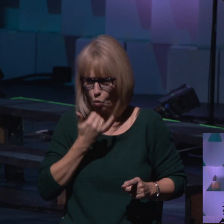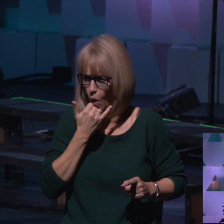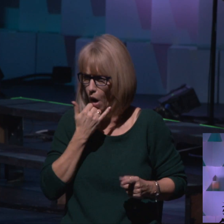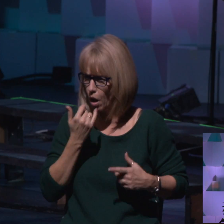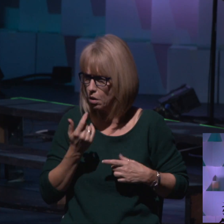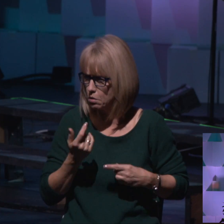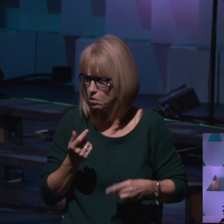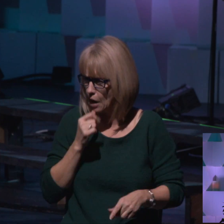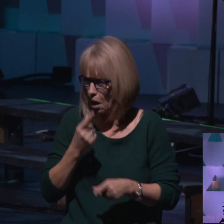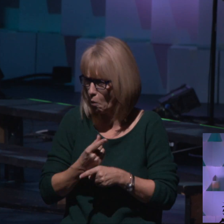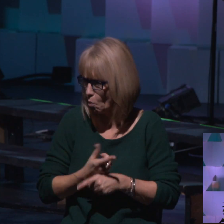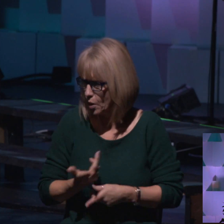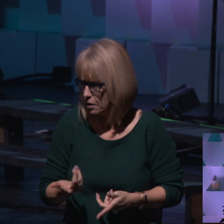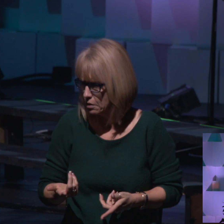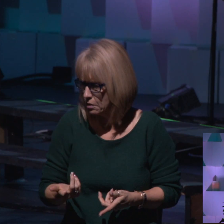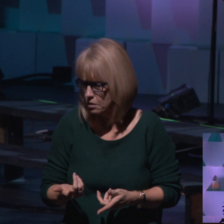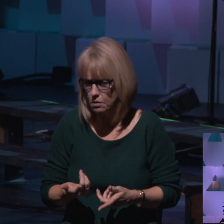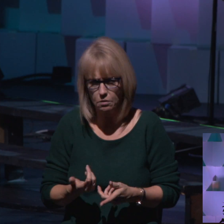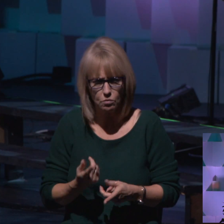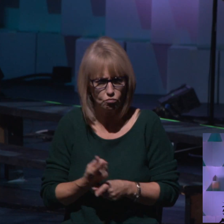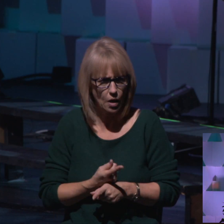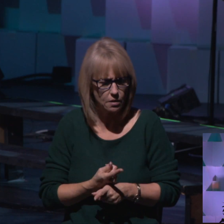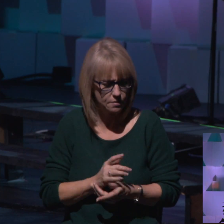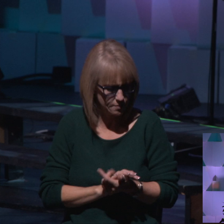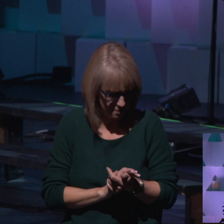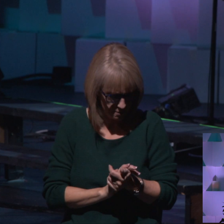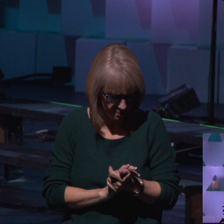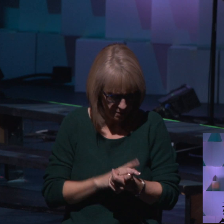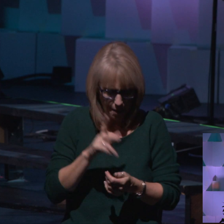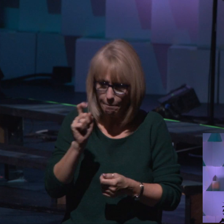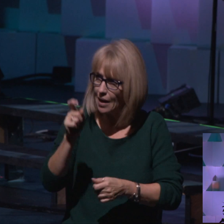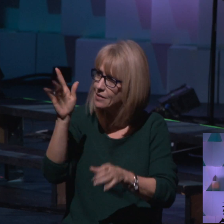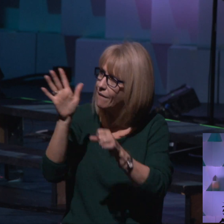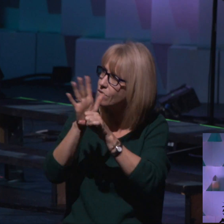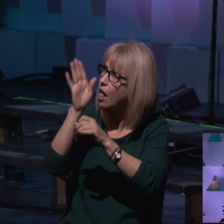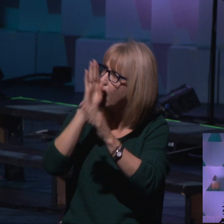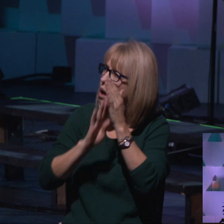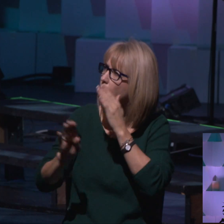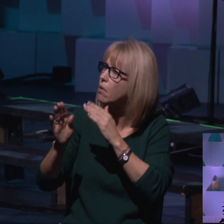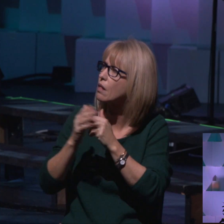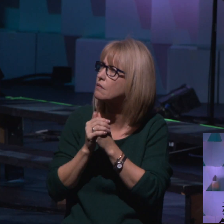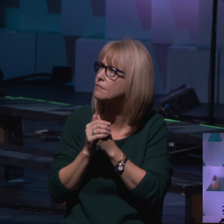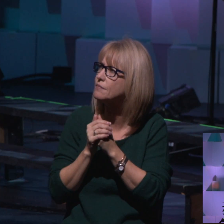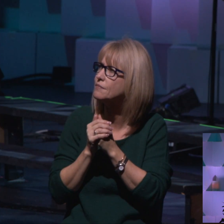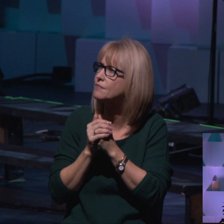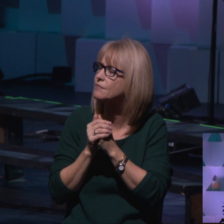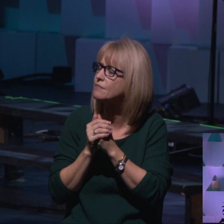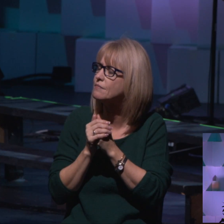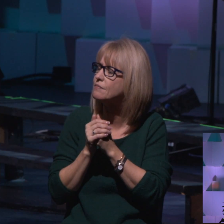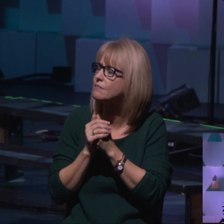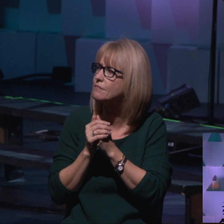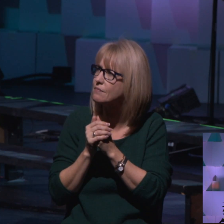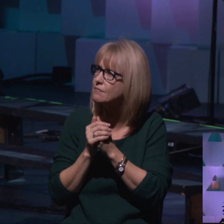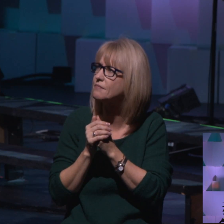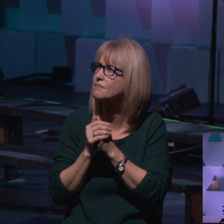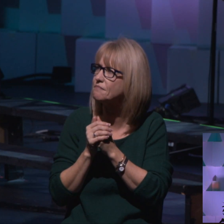Scripture. We come before God in complete humility. You say, God, I need you.